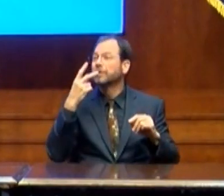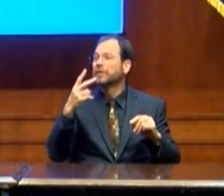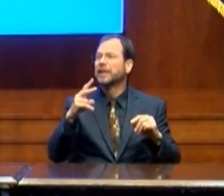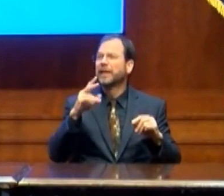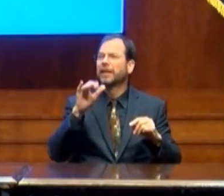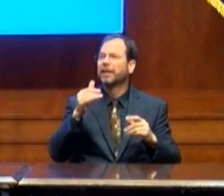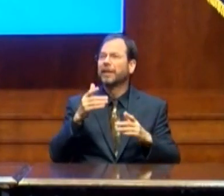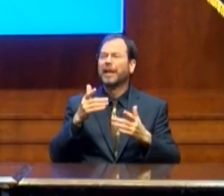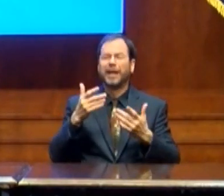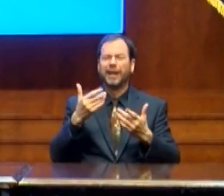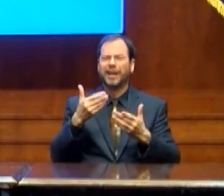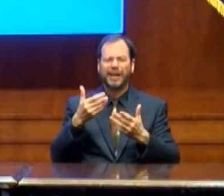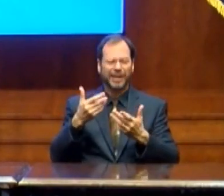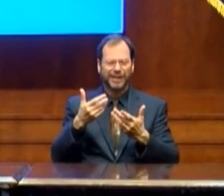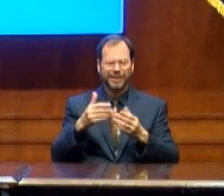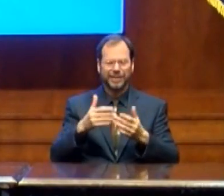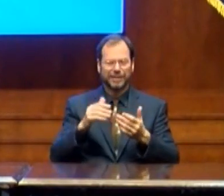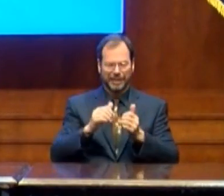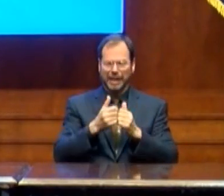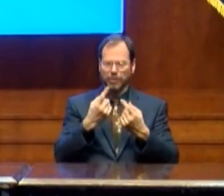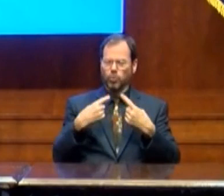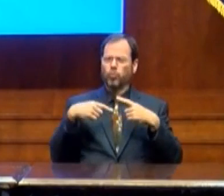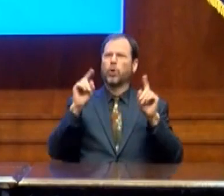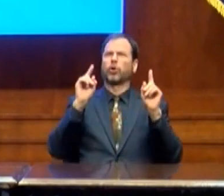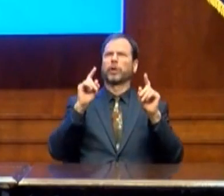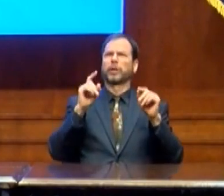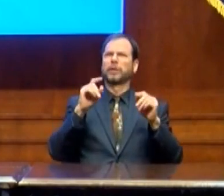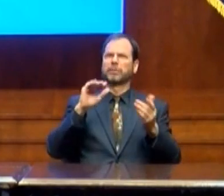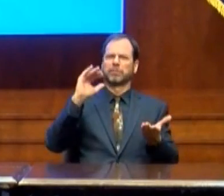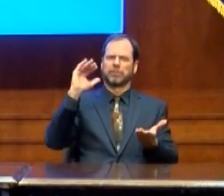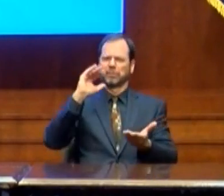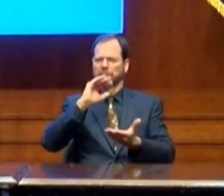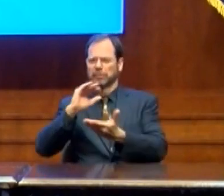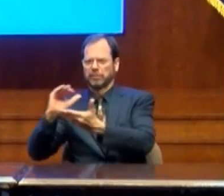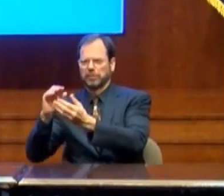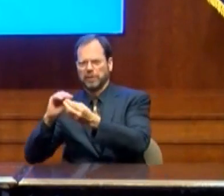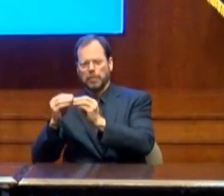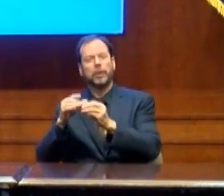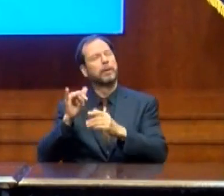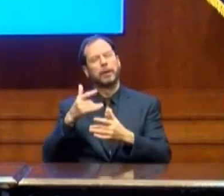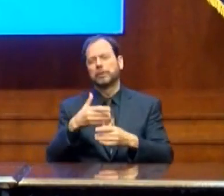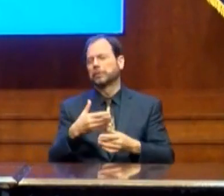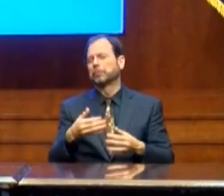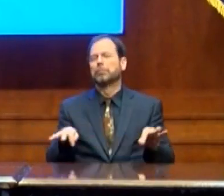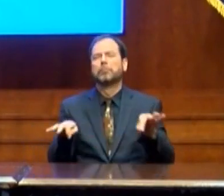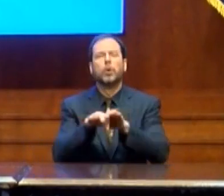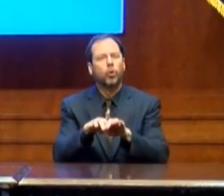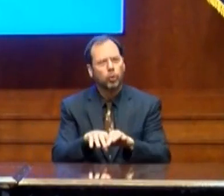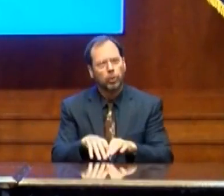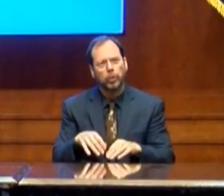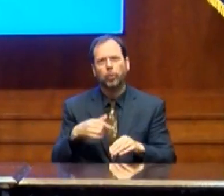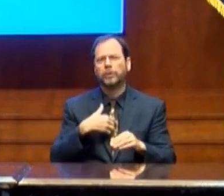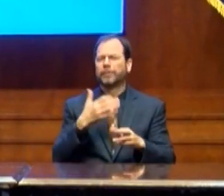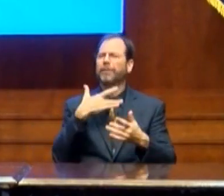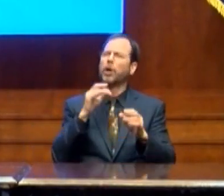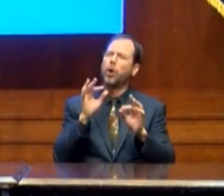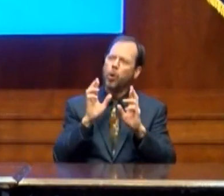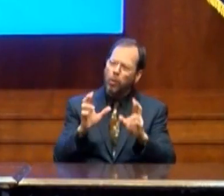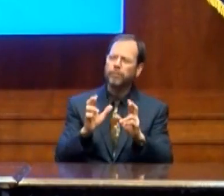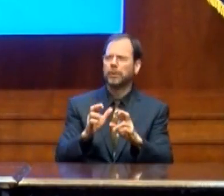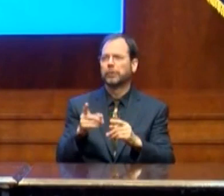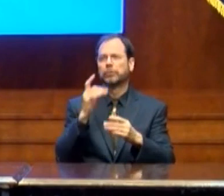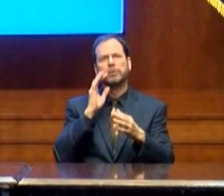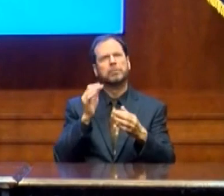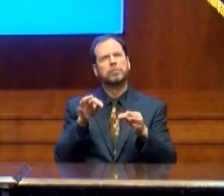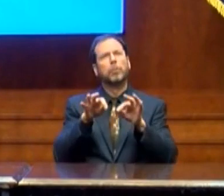the objective evidence of how this is working mathematically, if you will. And I think that's very powerful. We should be hopeful about it. We